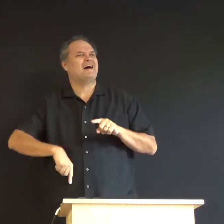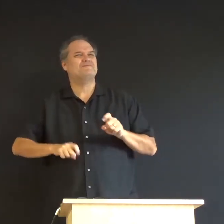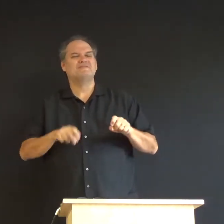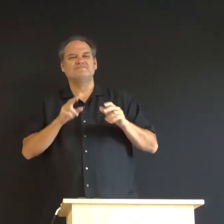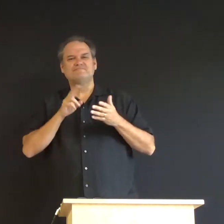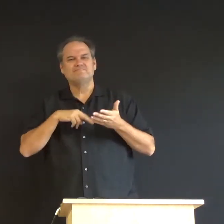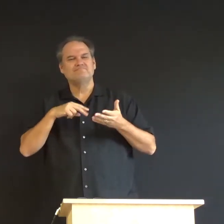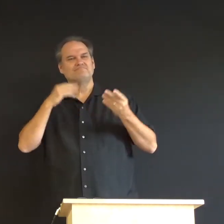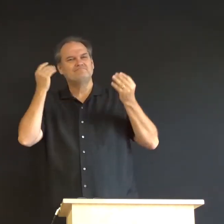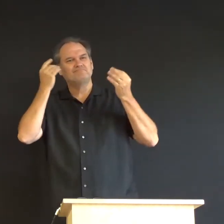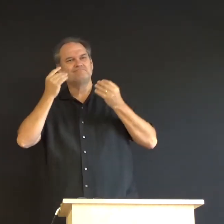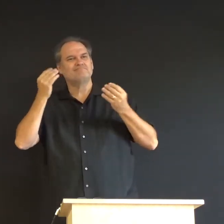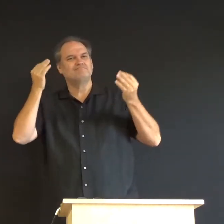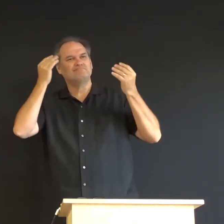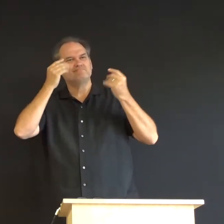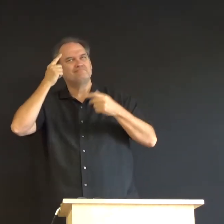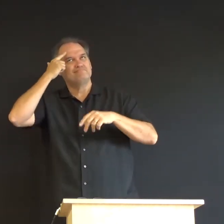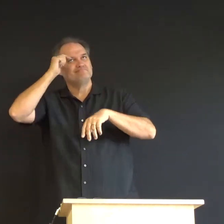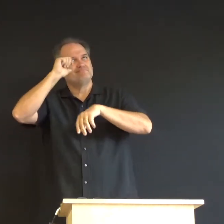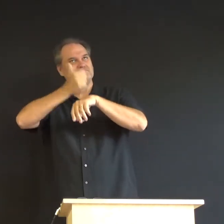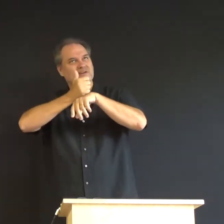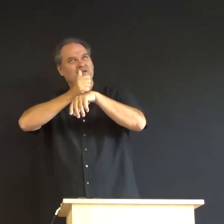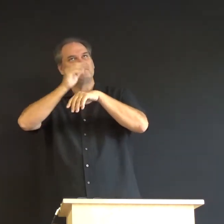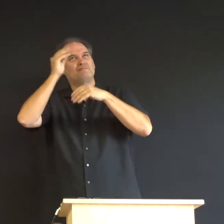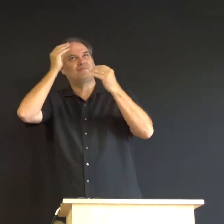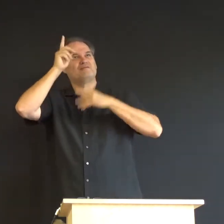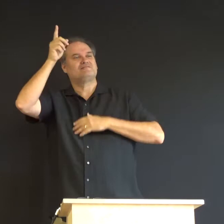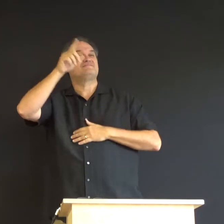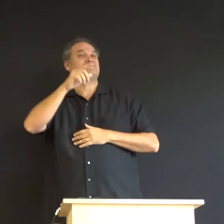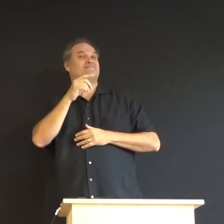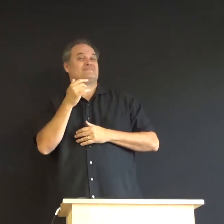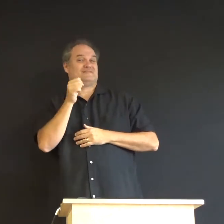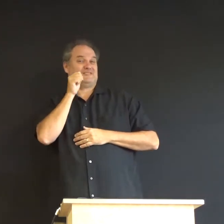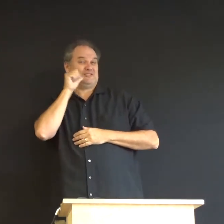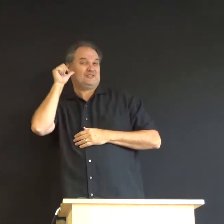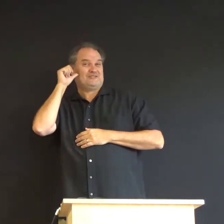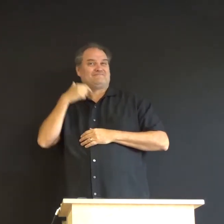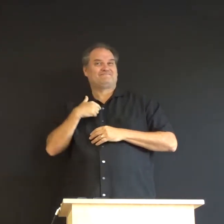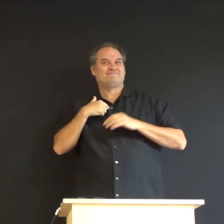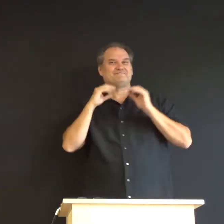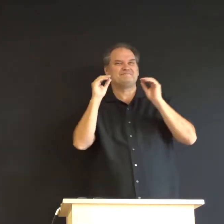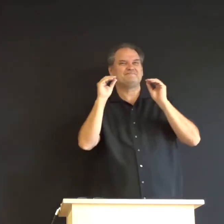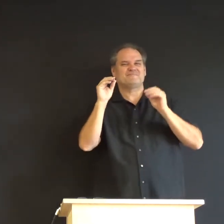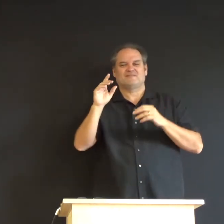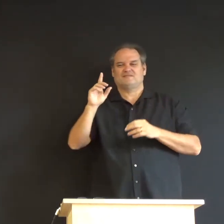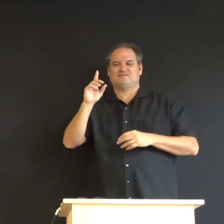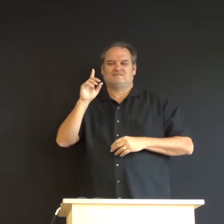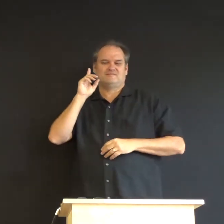I'm always constantly learning new things, always constantly thinking about new things and adding and making it better.